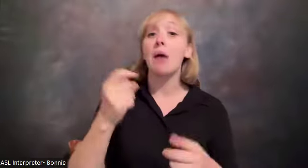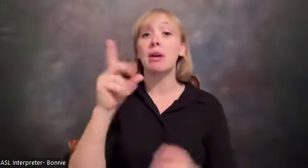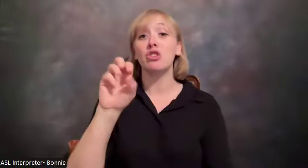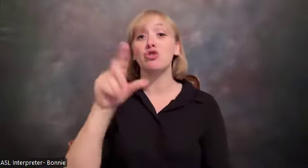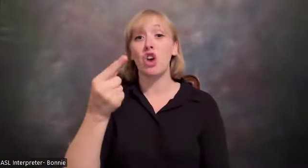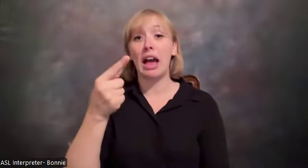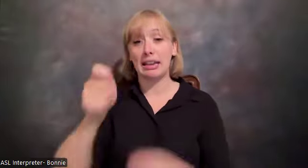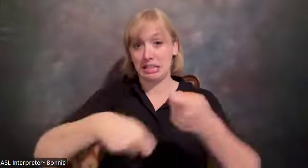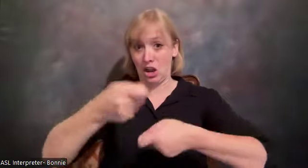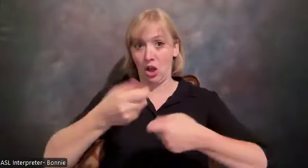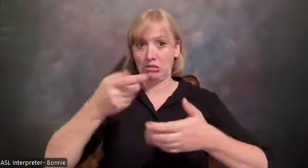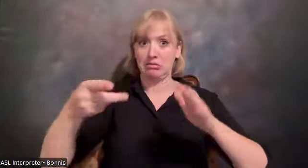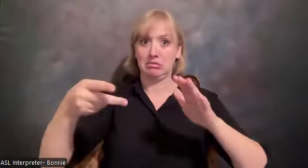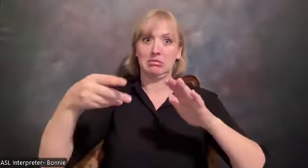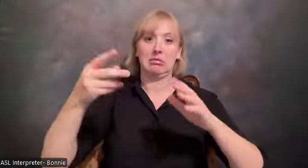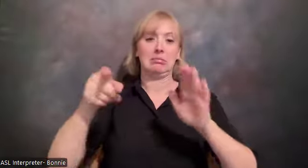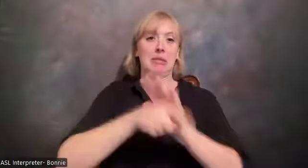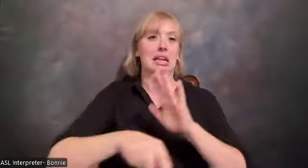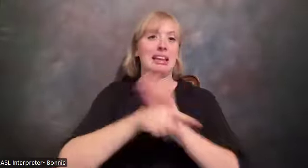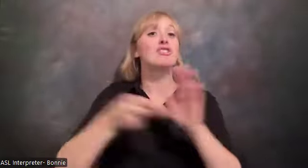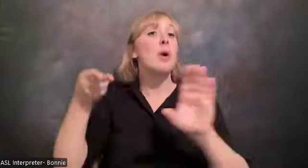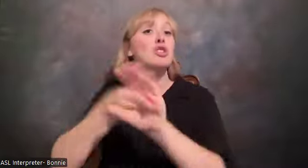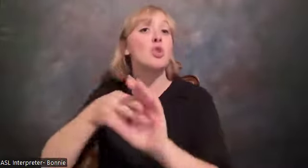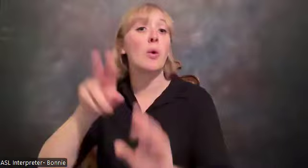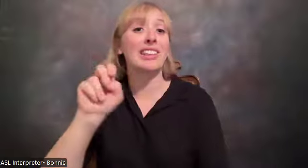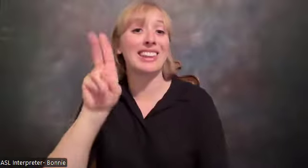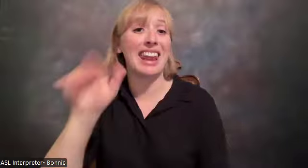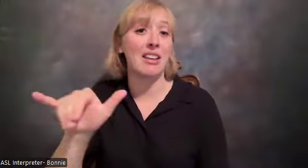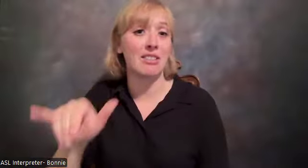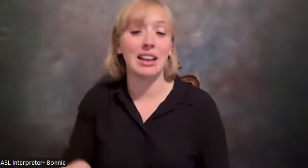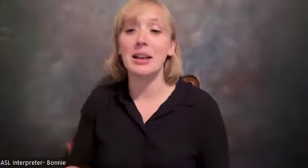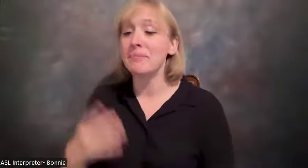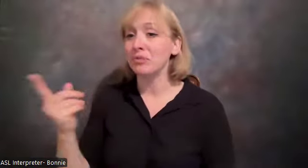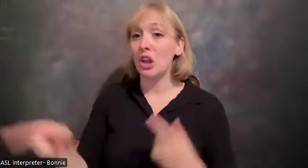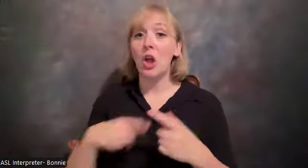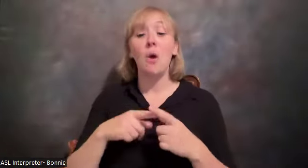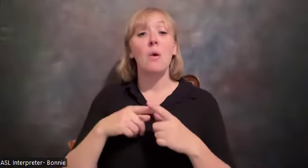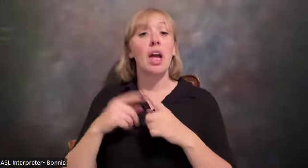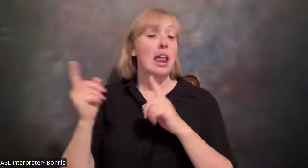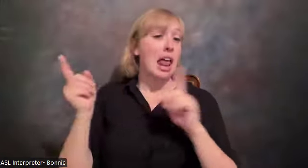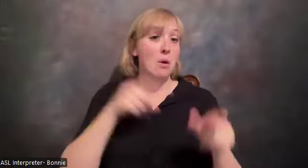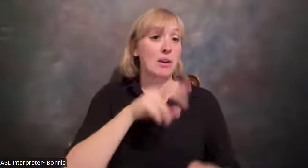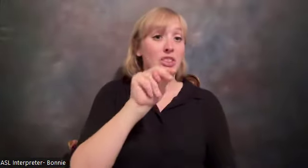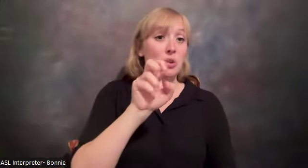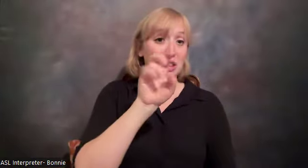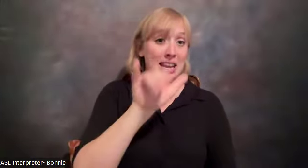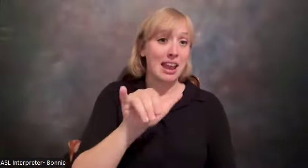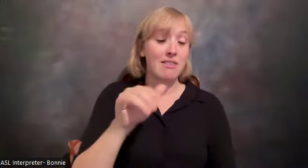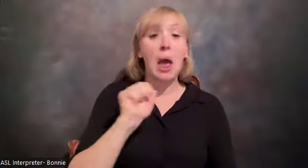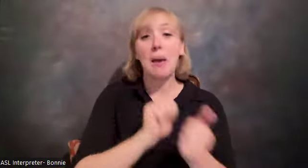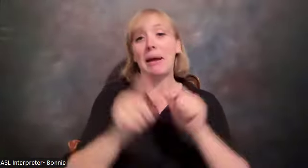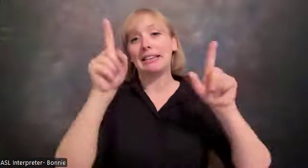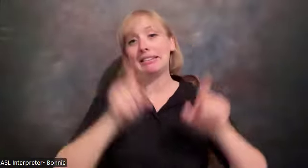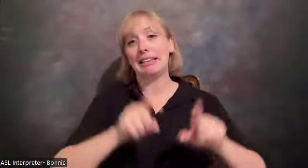the Navy. And what I'm about to tell you should concern you, but on my way into the Navy, I passed a potential test called the ASVAB test. And this test that I